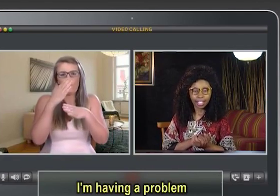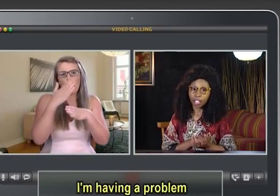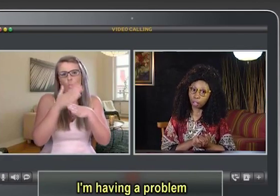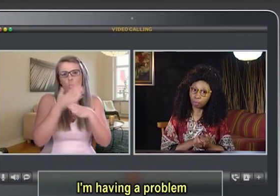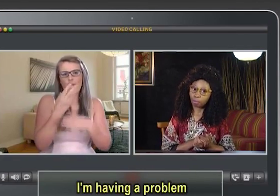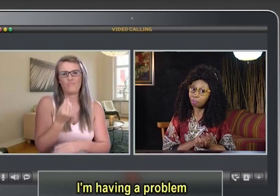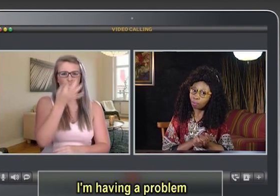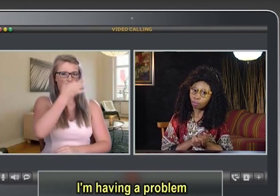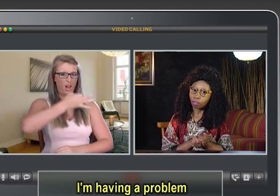work with bullying.